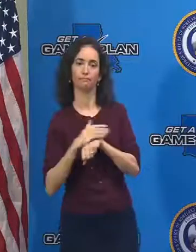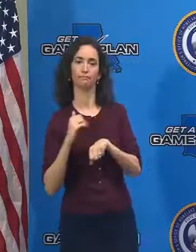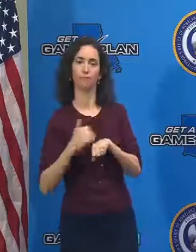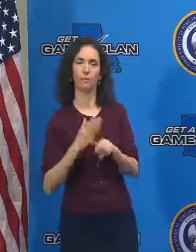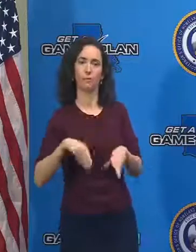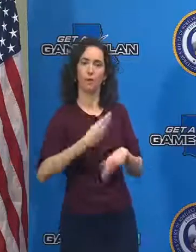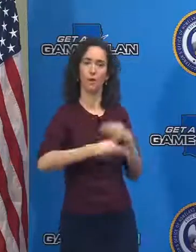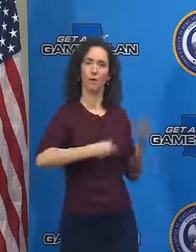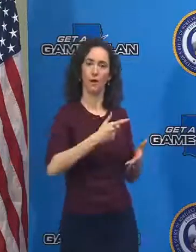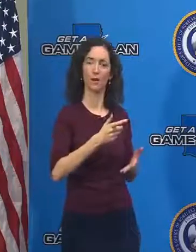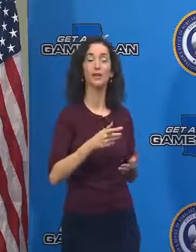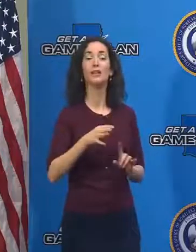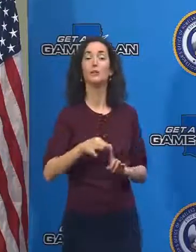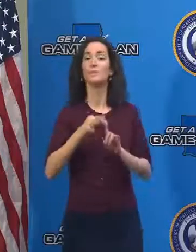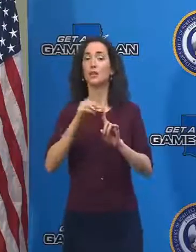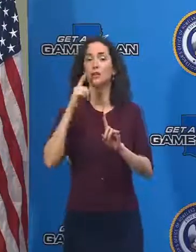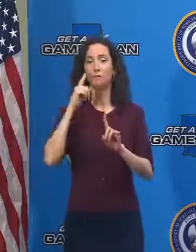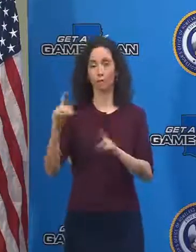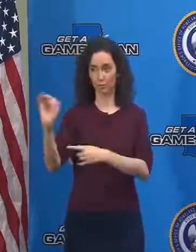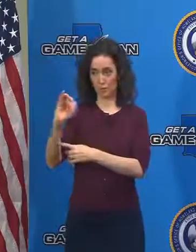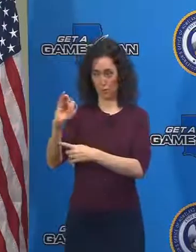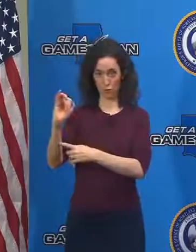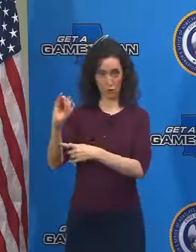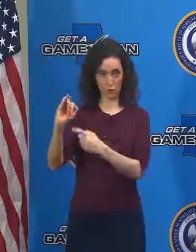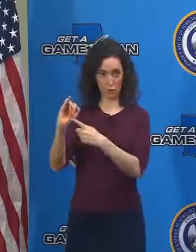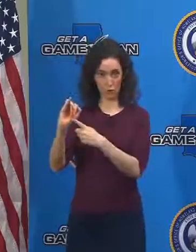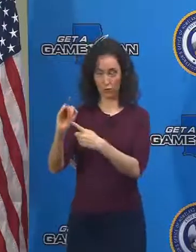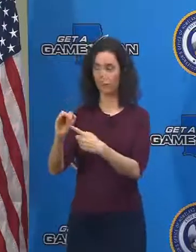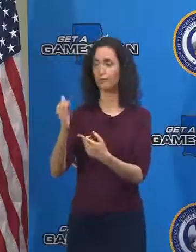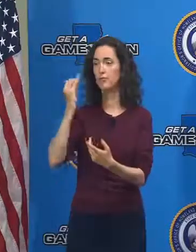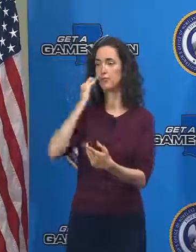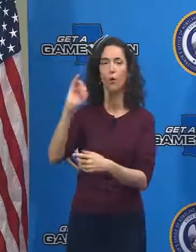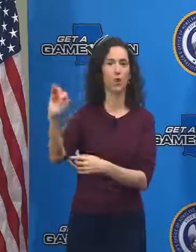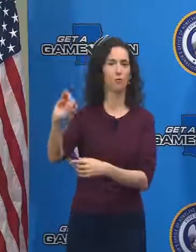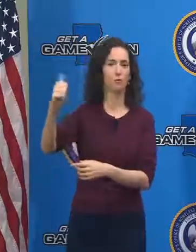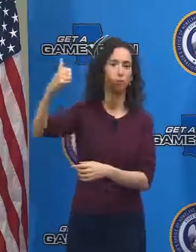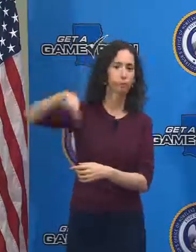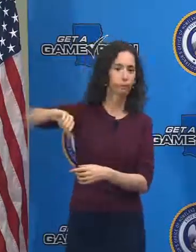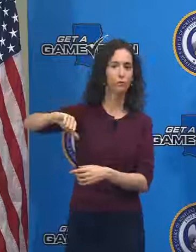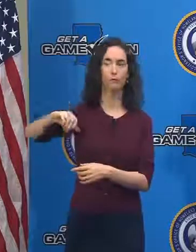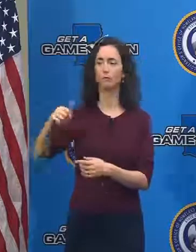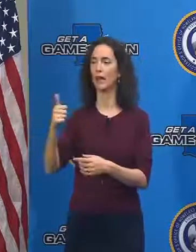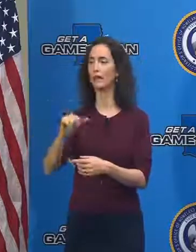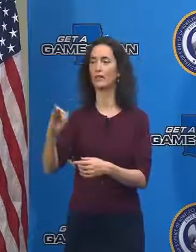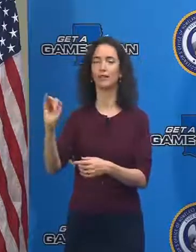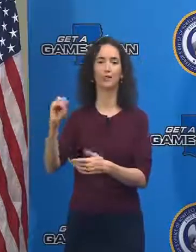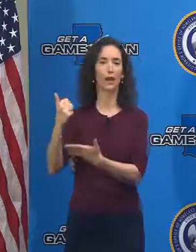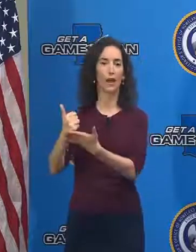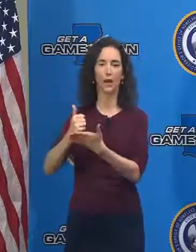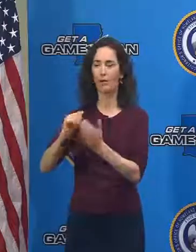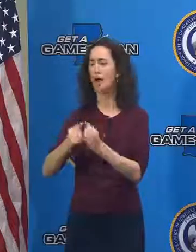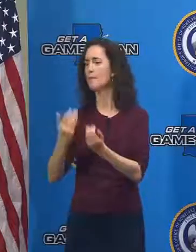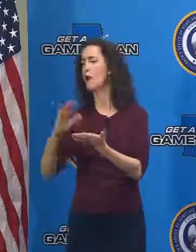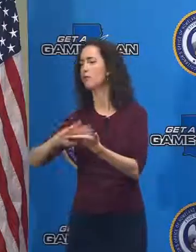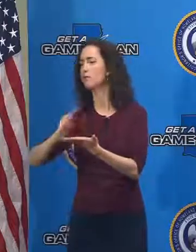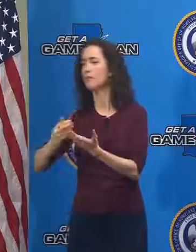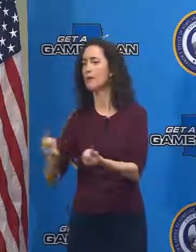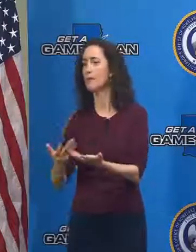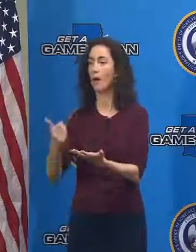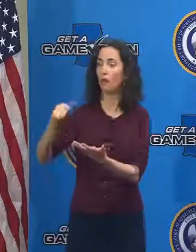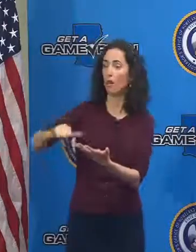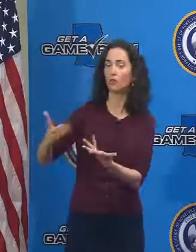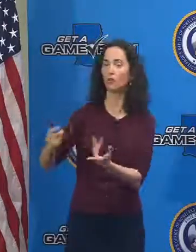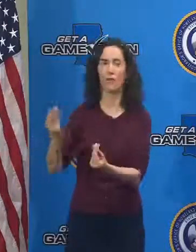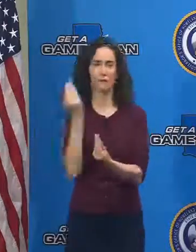especially in the case of insurance settlements, especially if you were denied for any type of insurance assistance. If you